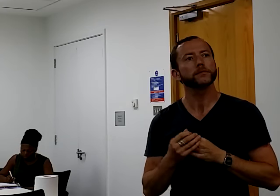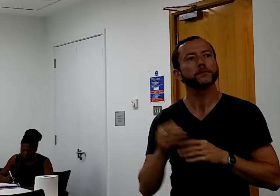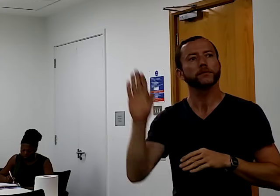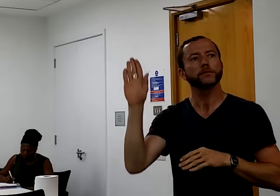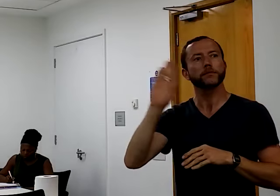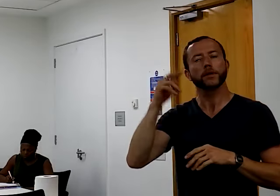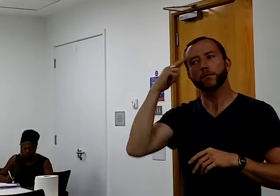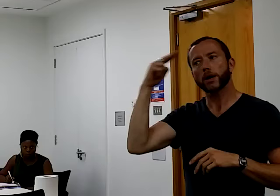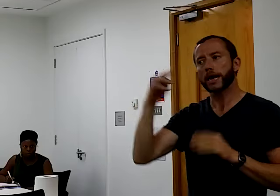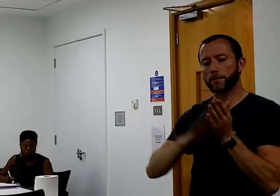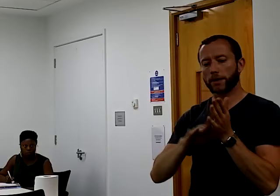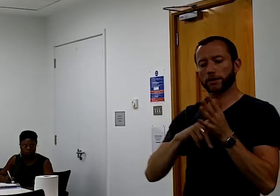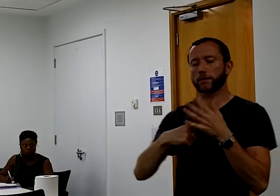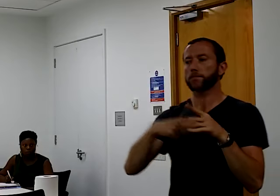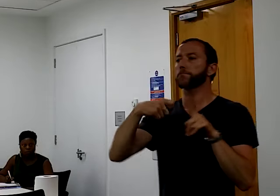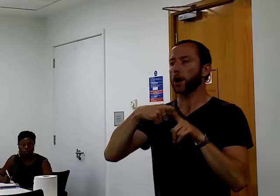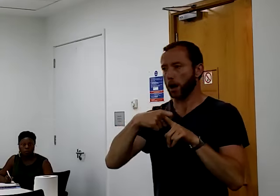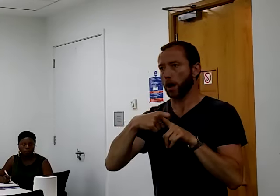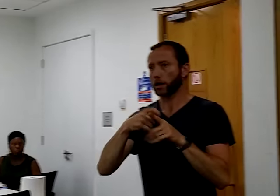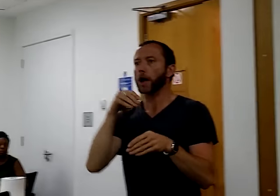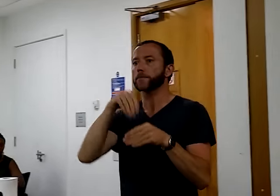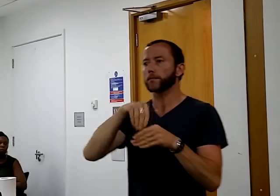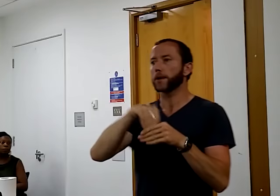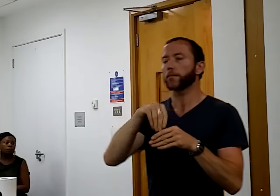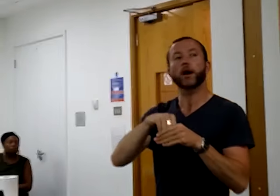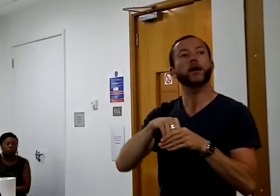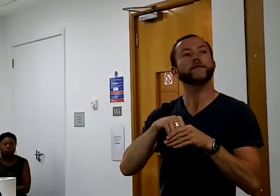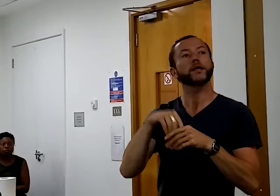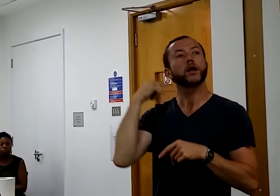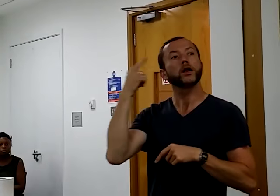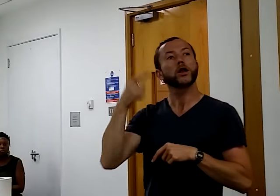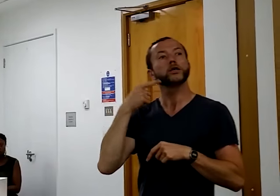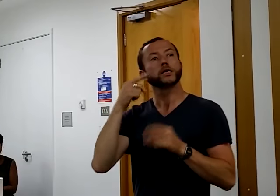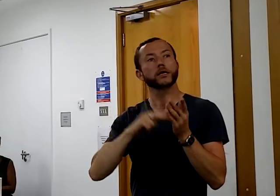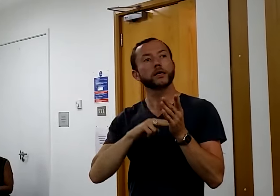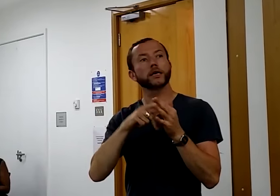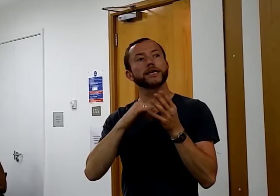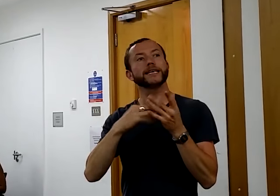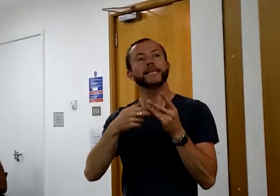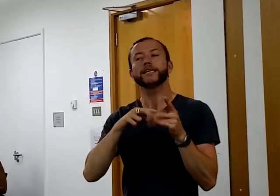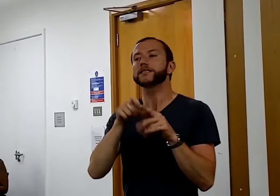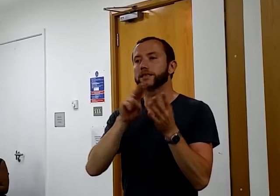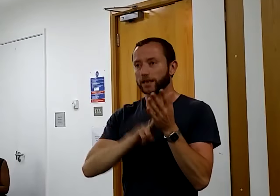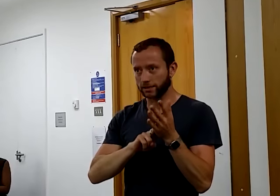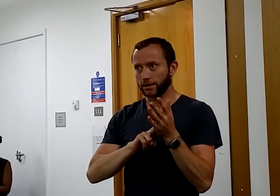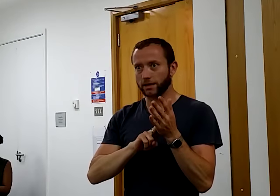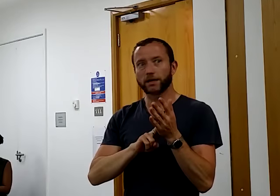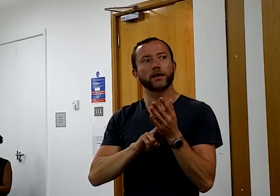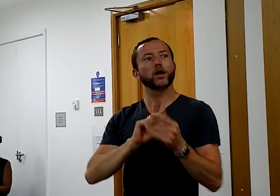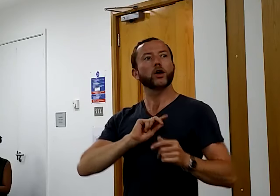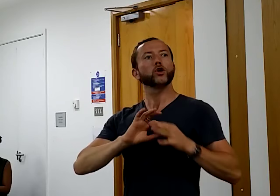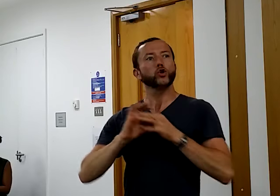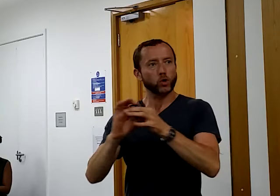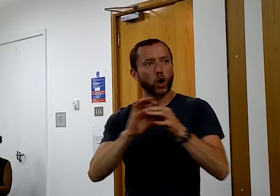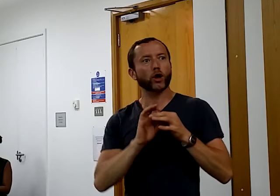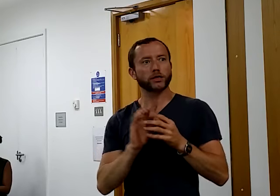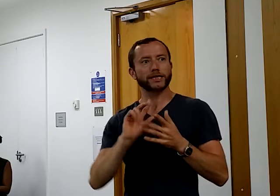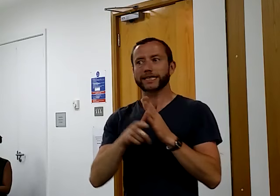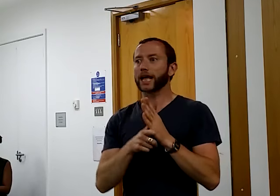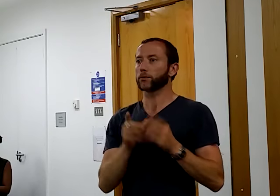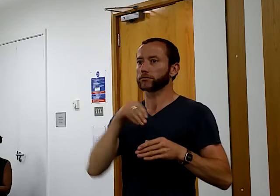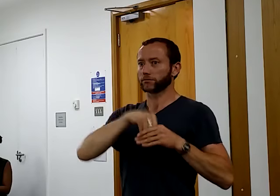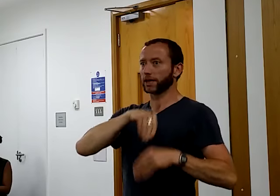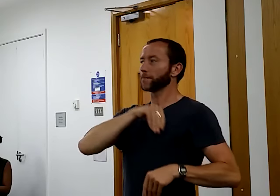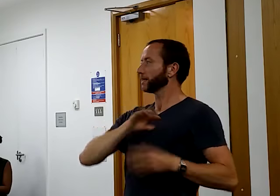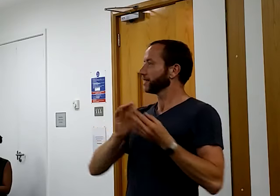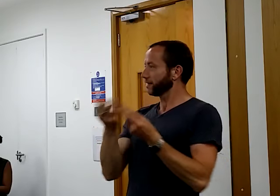Hi, yeah, I'm Mark Dunk. I'm a member of the London and Eastern Unite Disabled Members Committee. I just